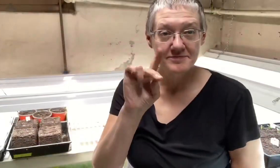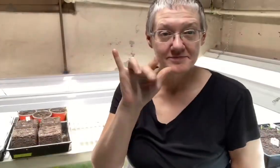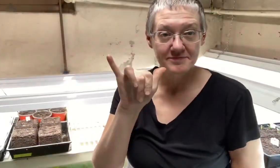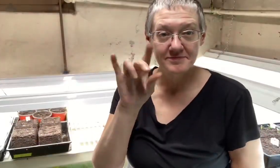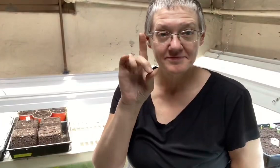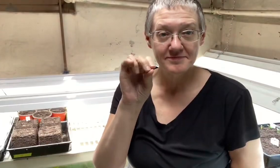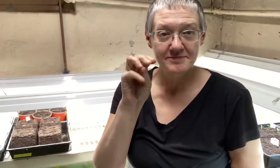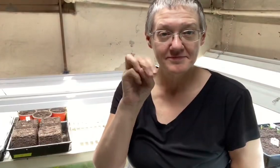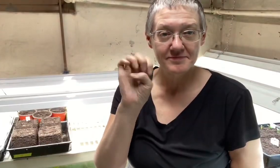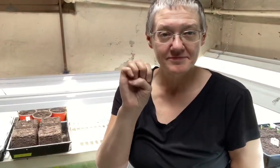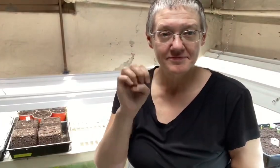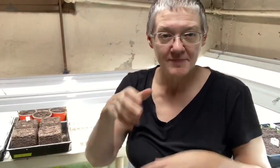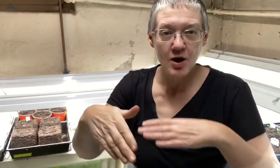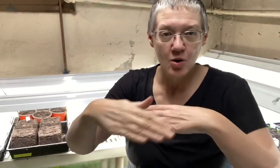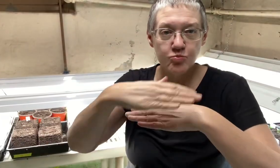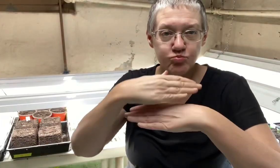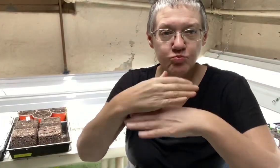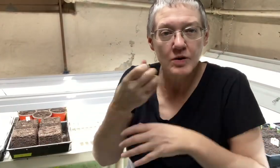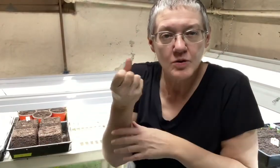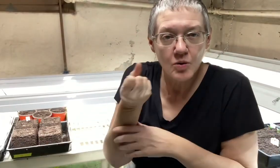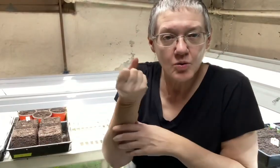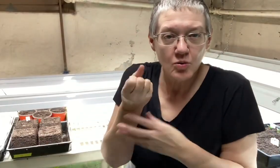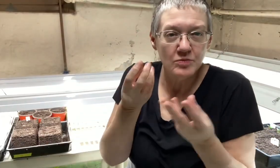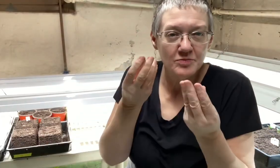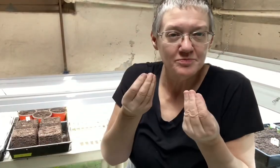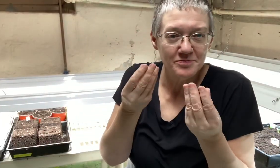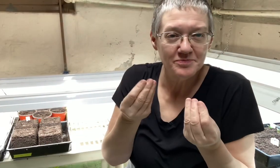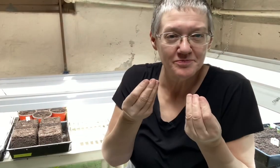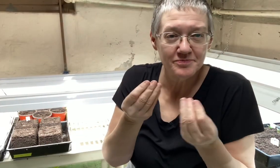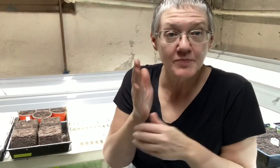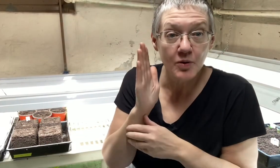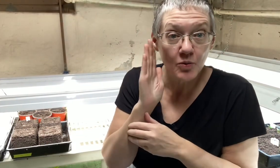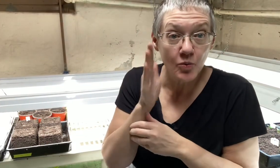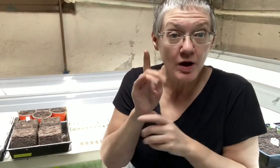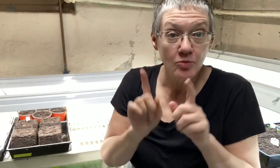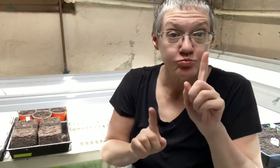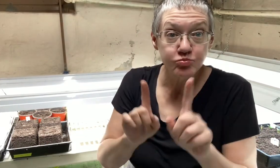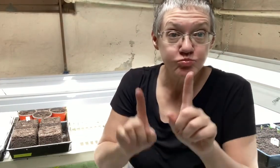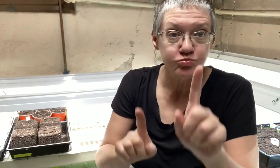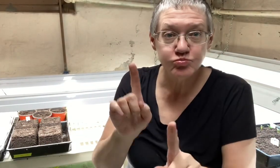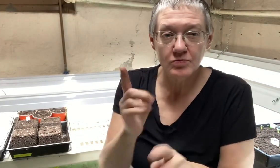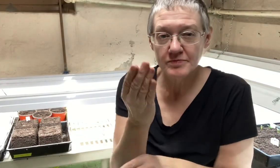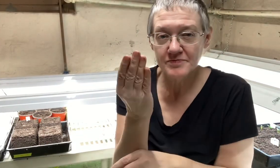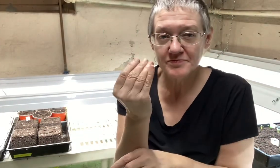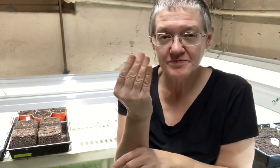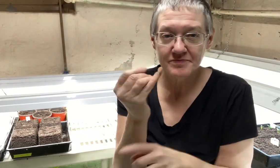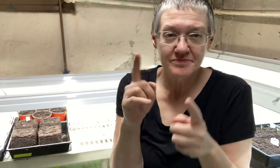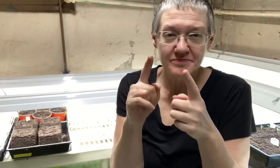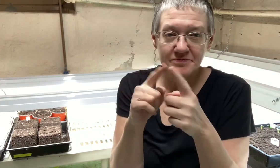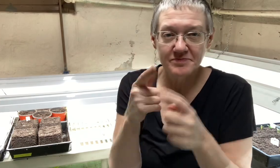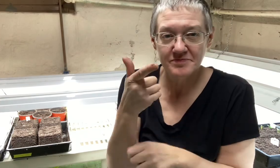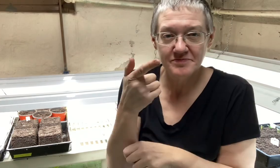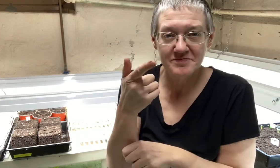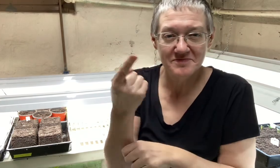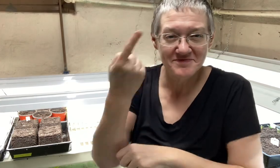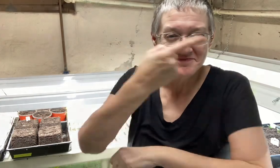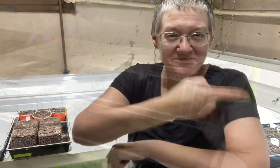And last, we're going to add a humidity dome. It's going to help also hold in the moisture. And the seeds are going to germinate